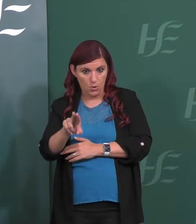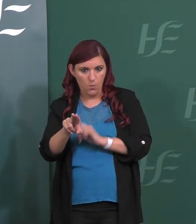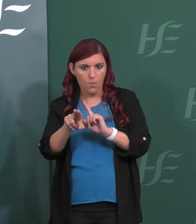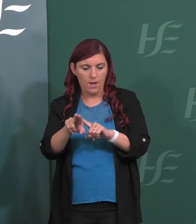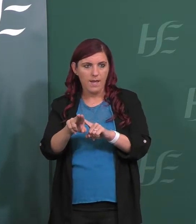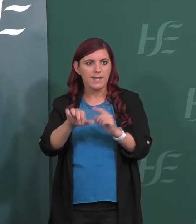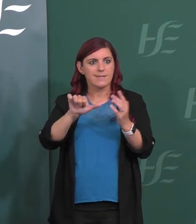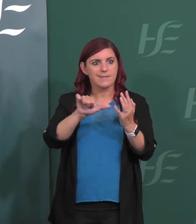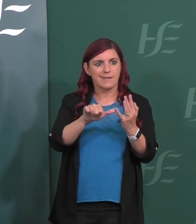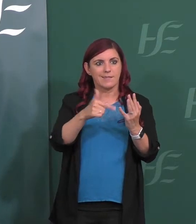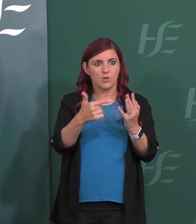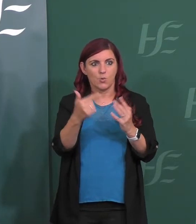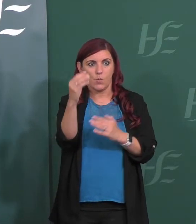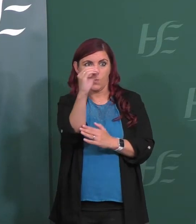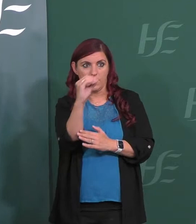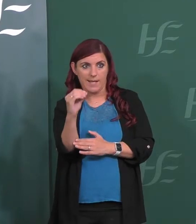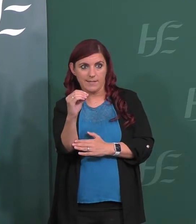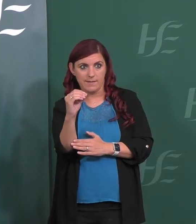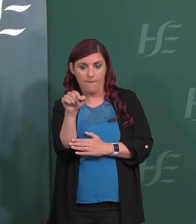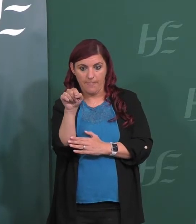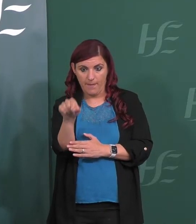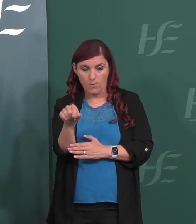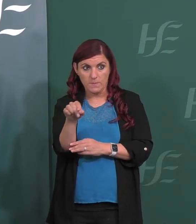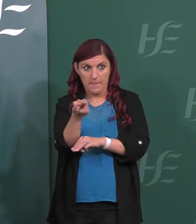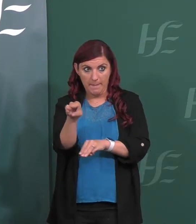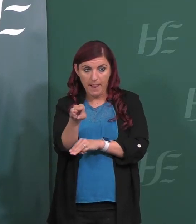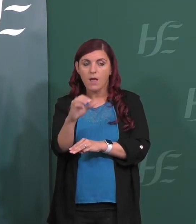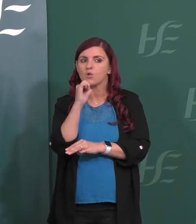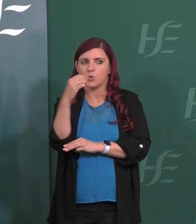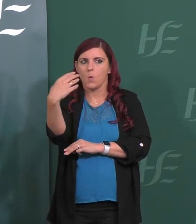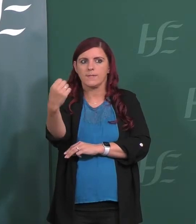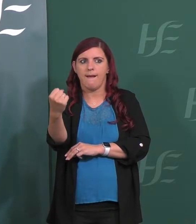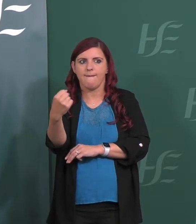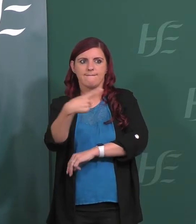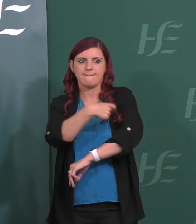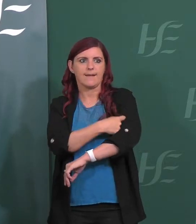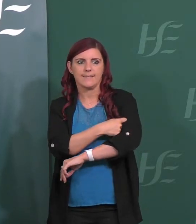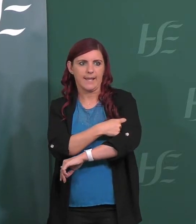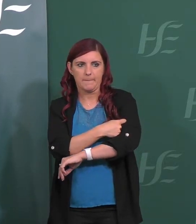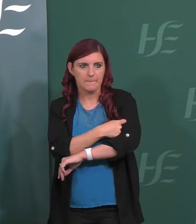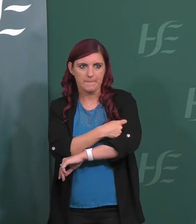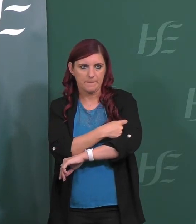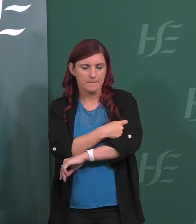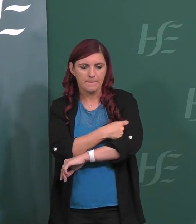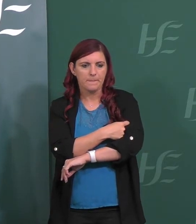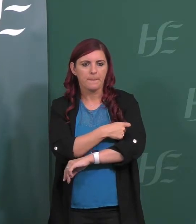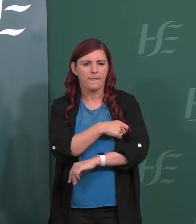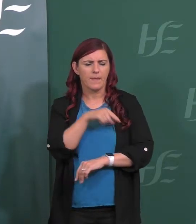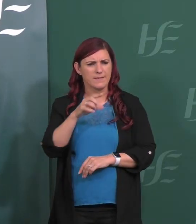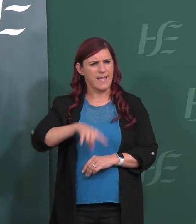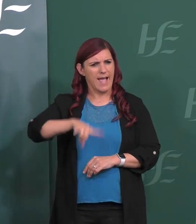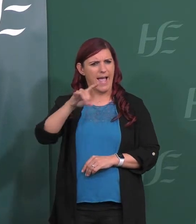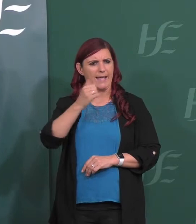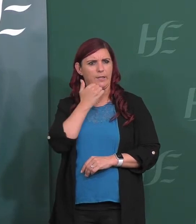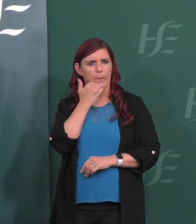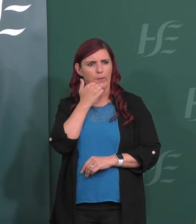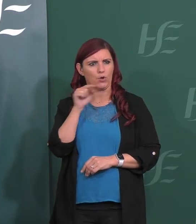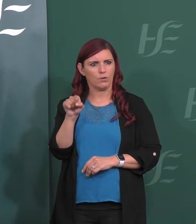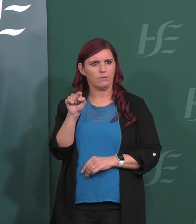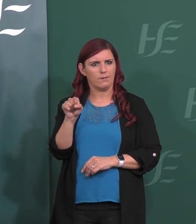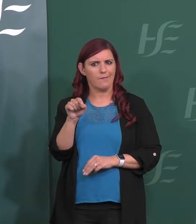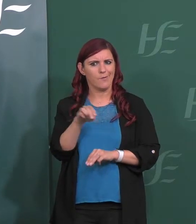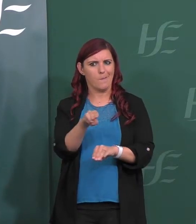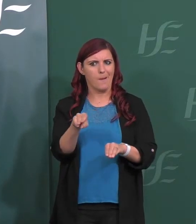currently in hospital aren't vaccinated at all. So we haven't had any vaccination, which is very high proportion of